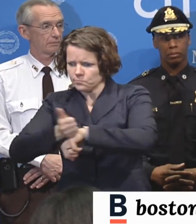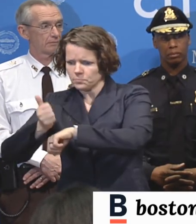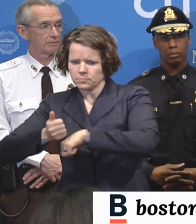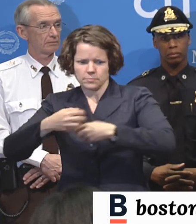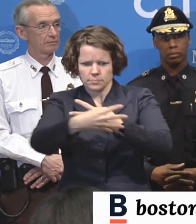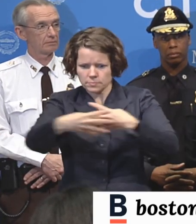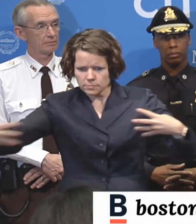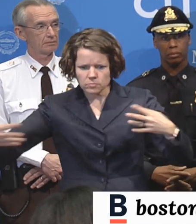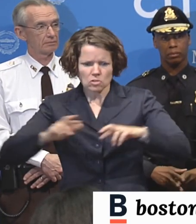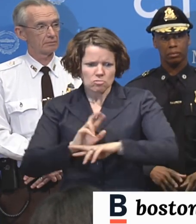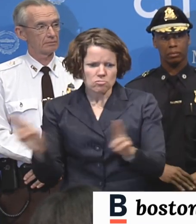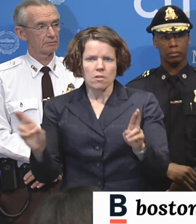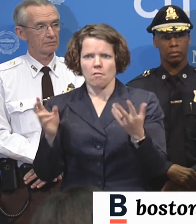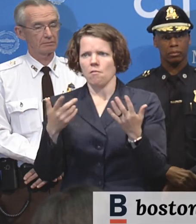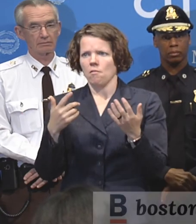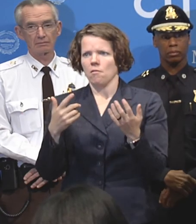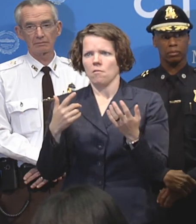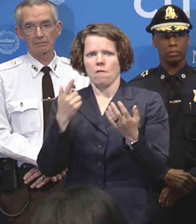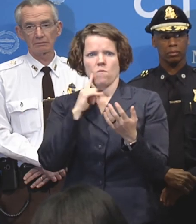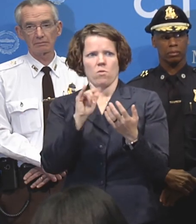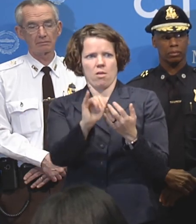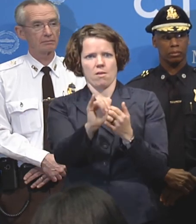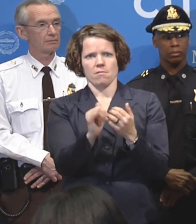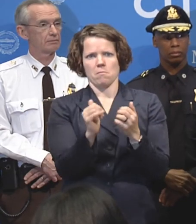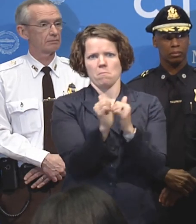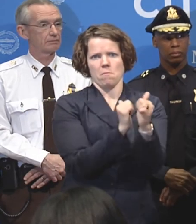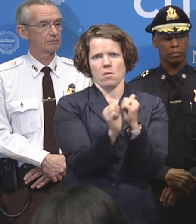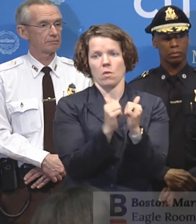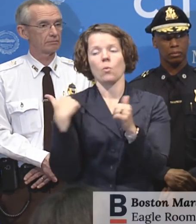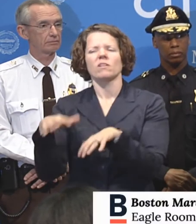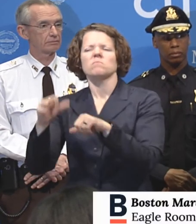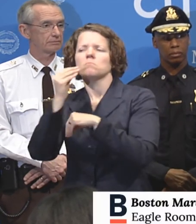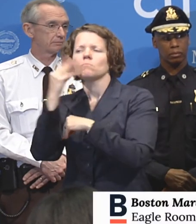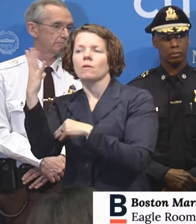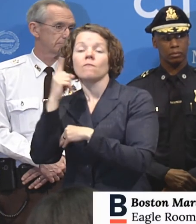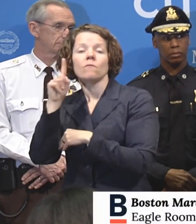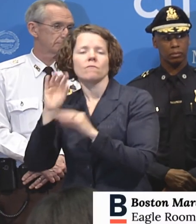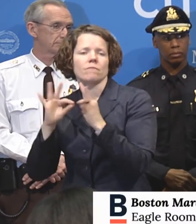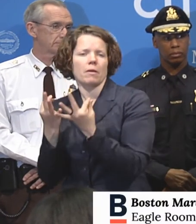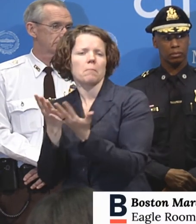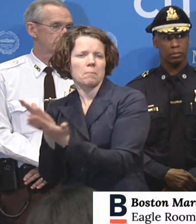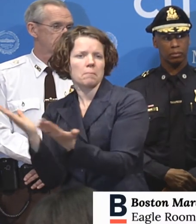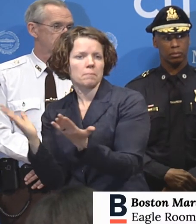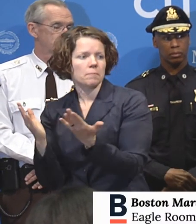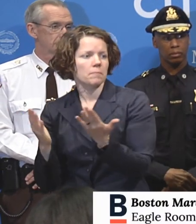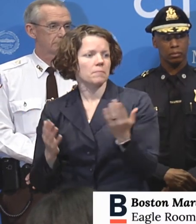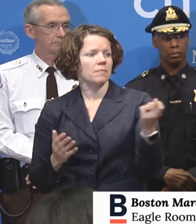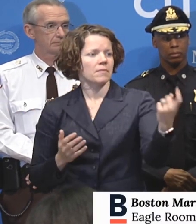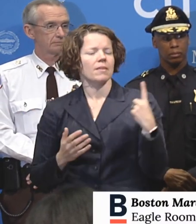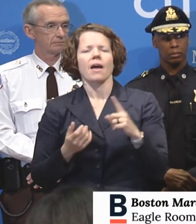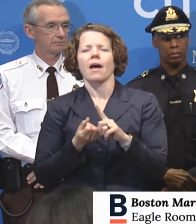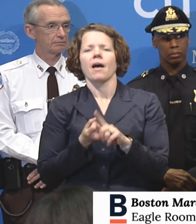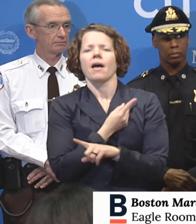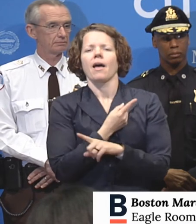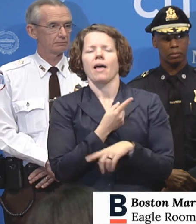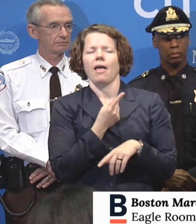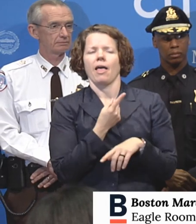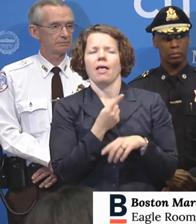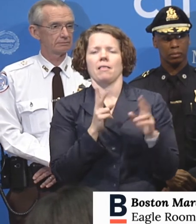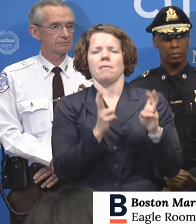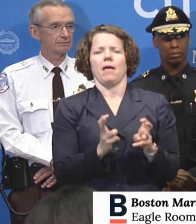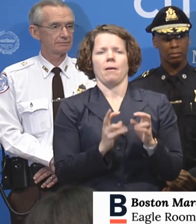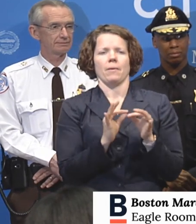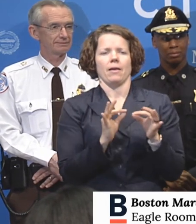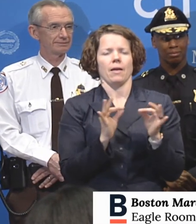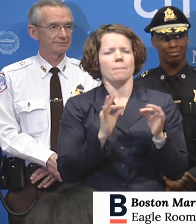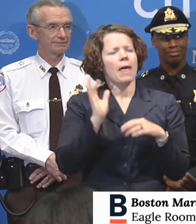will be a breakfast. We do a breakfast for the families. Mayor Walsh, I think it's a little bit of a different topic. Donald Trump has been in the news talking